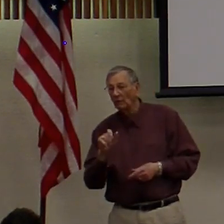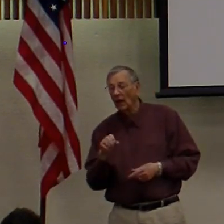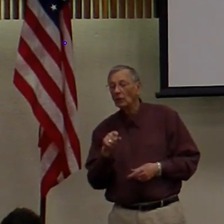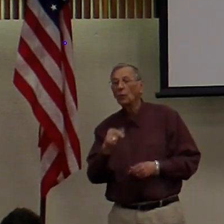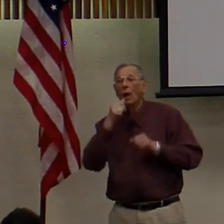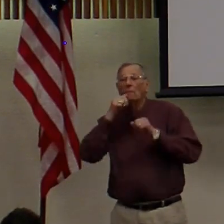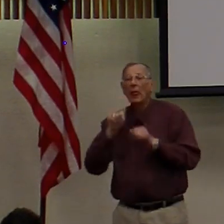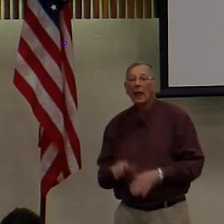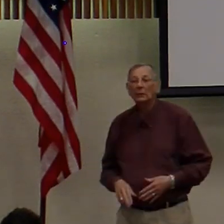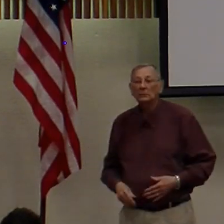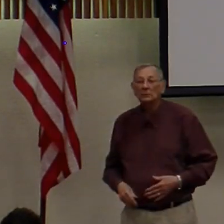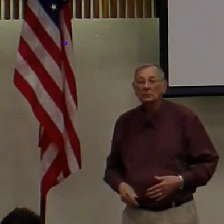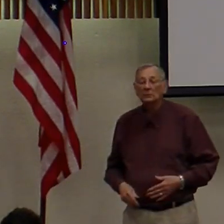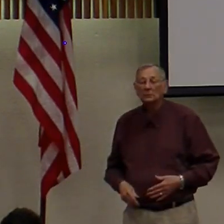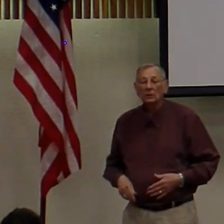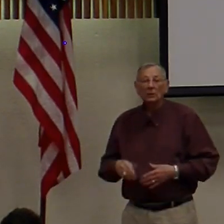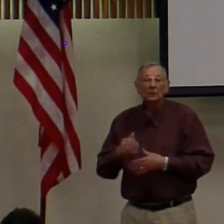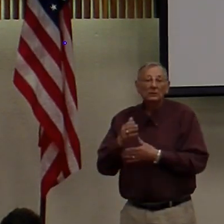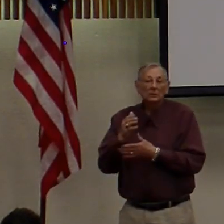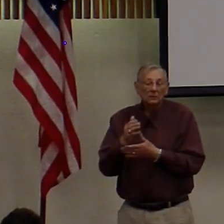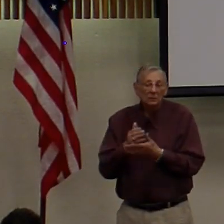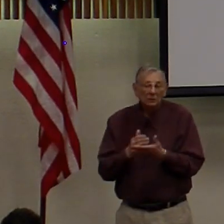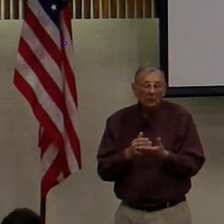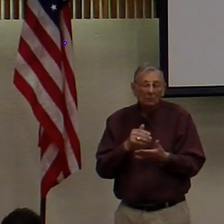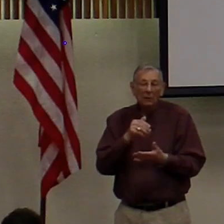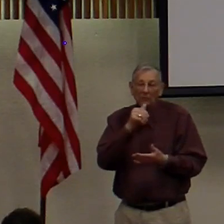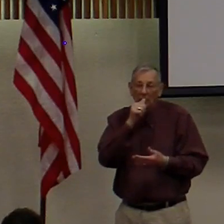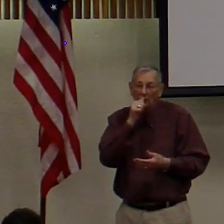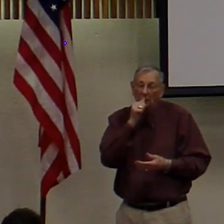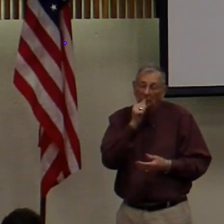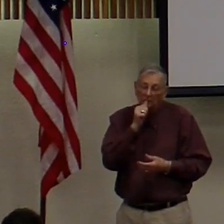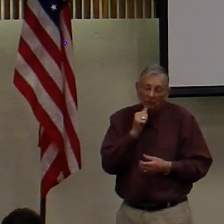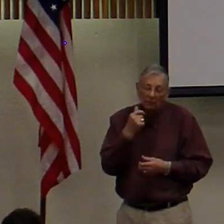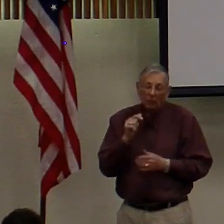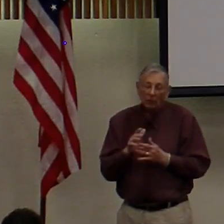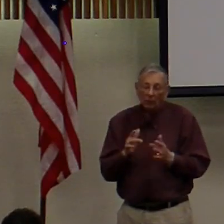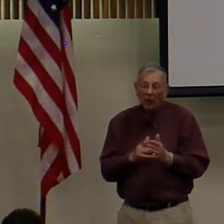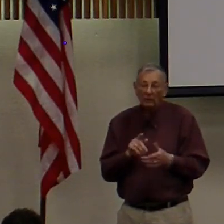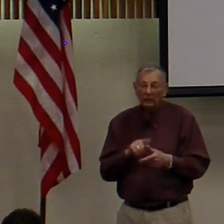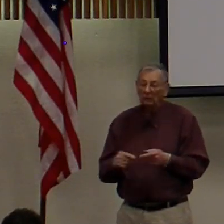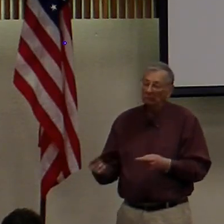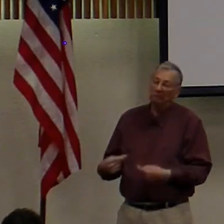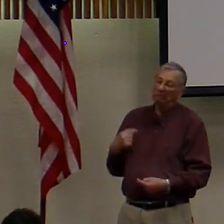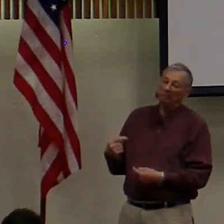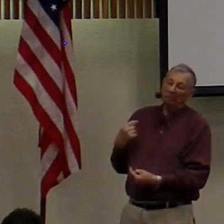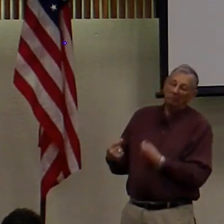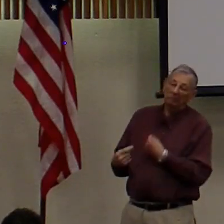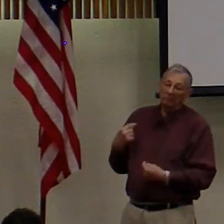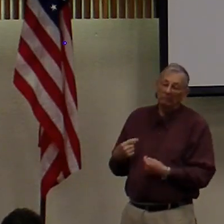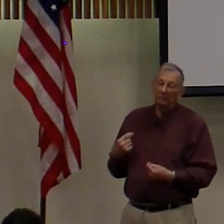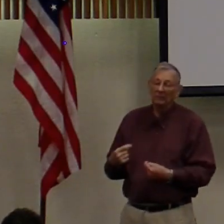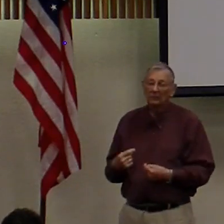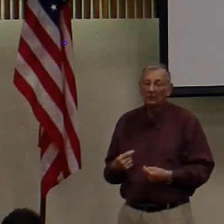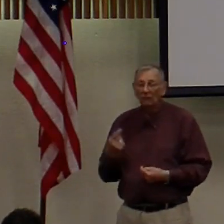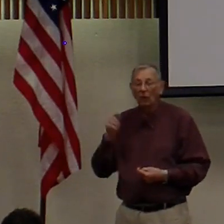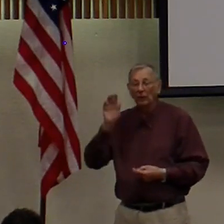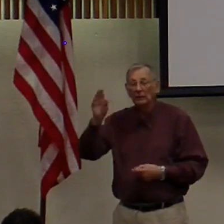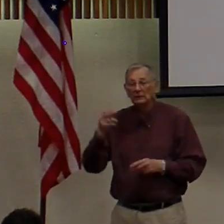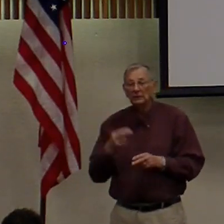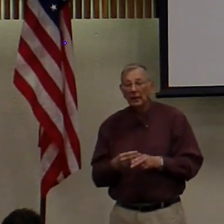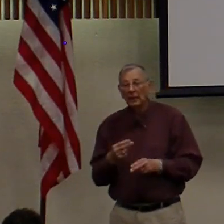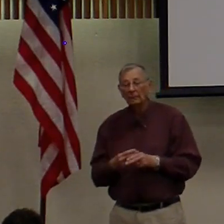are blessed. So part of this suffering for the sake of Christ is to be reviled for His